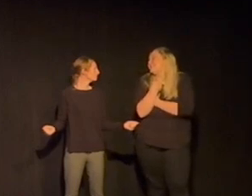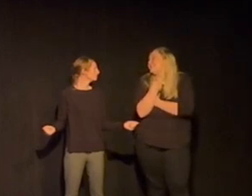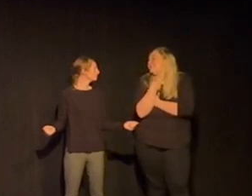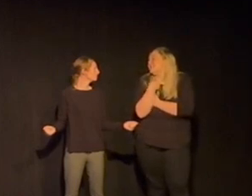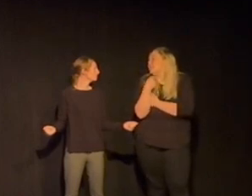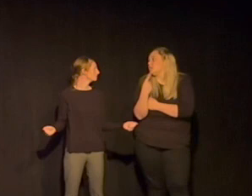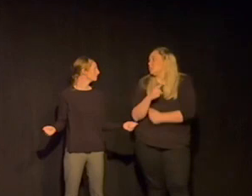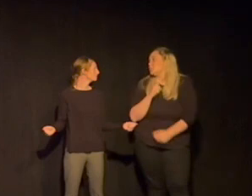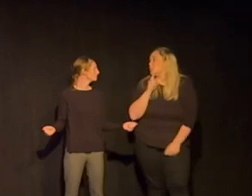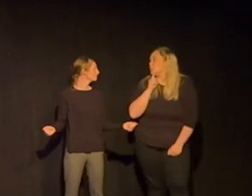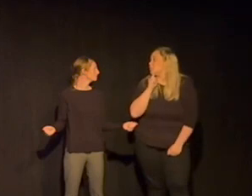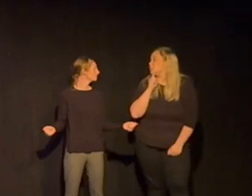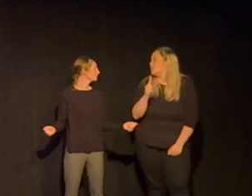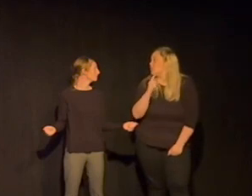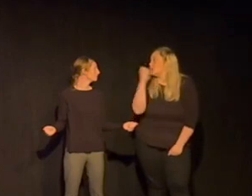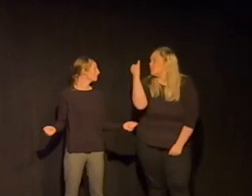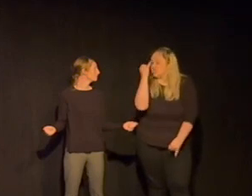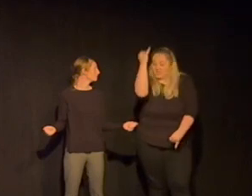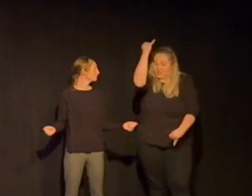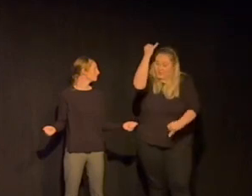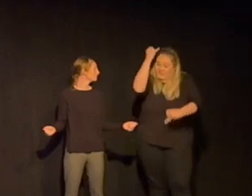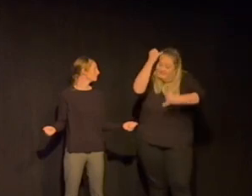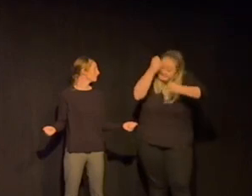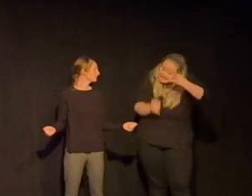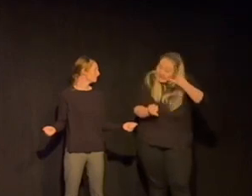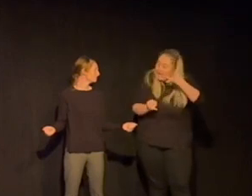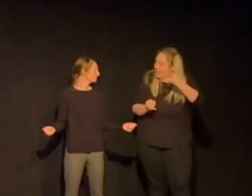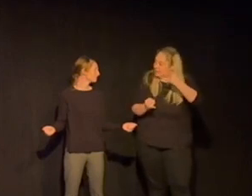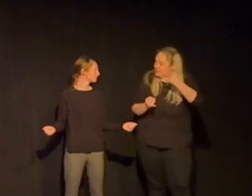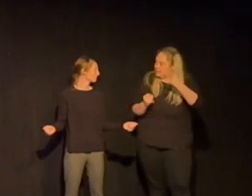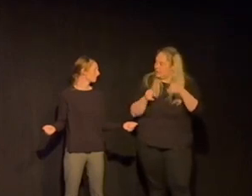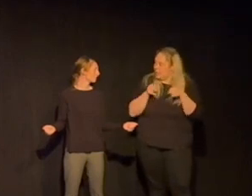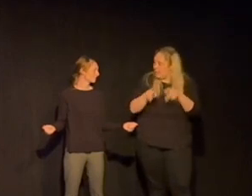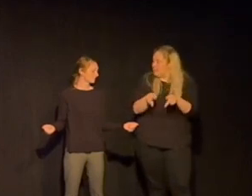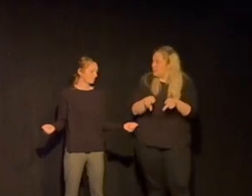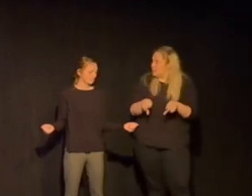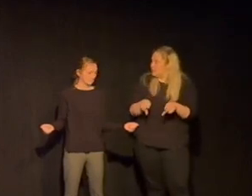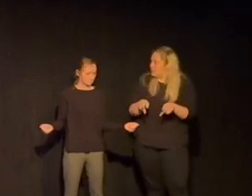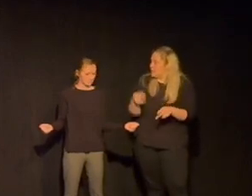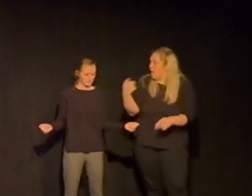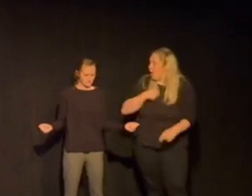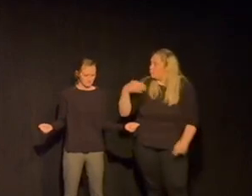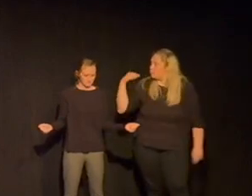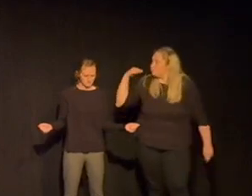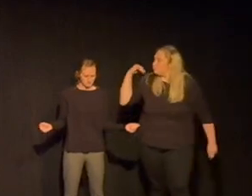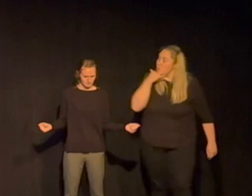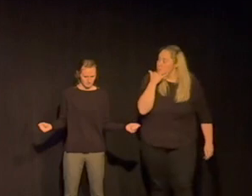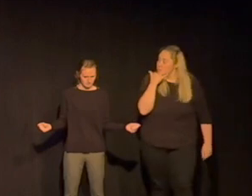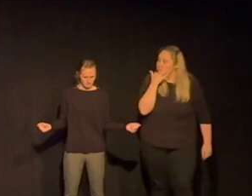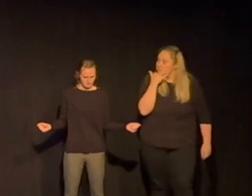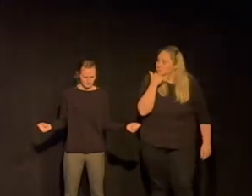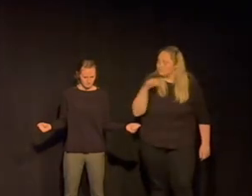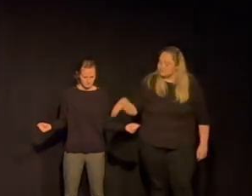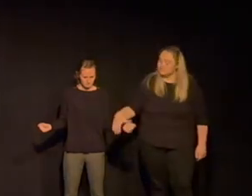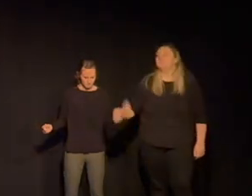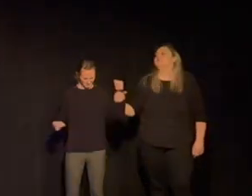is literally your last resort. I was wrong!